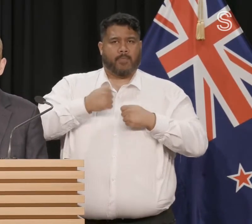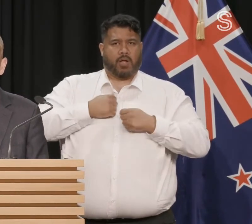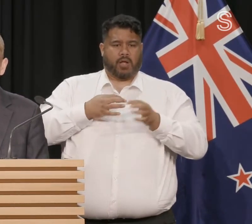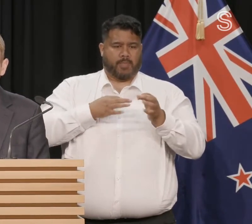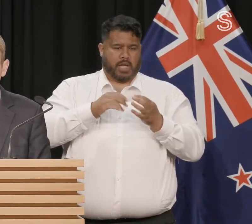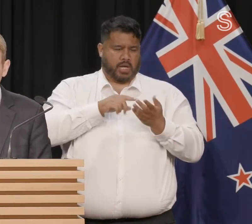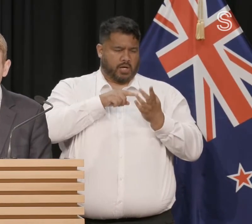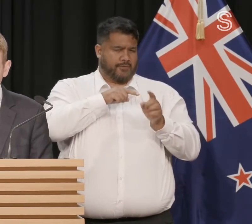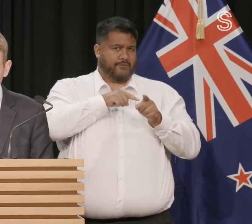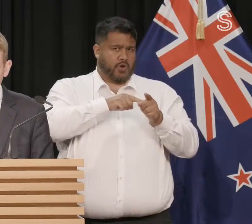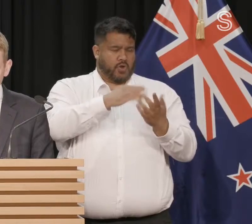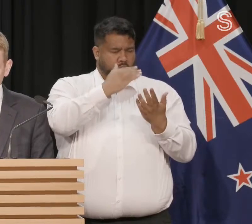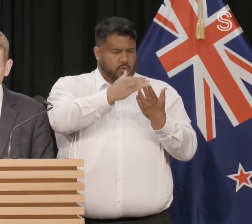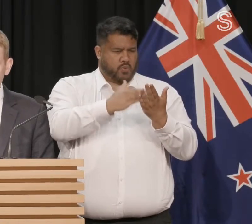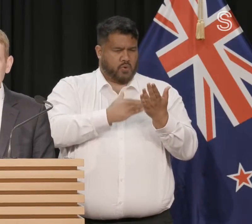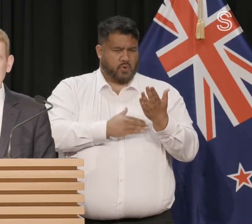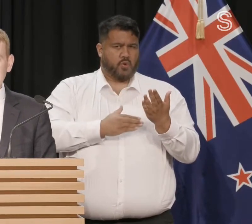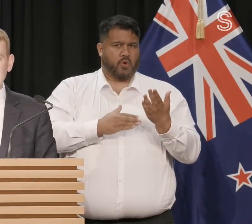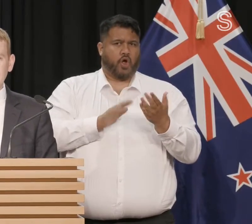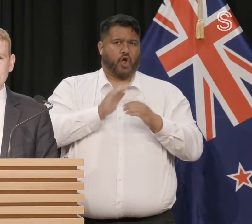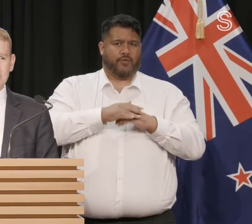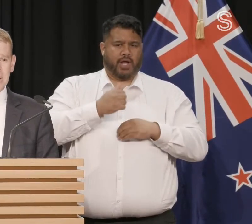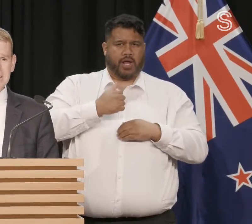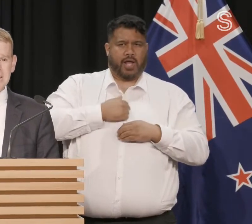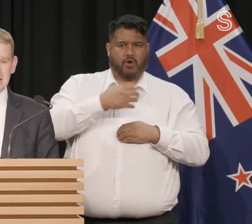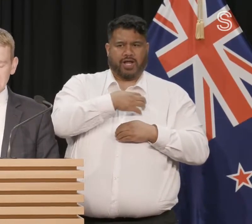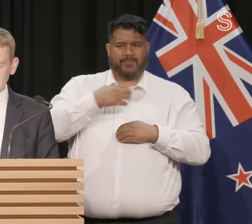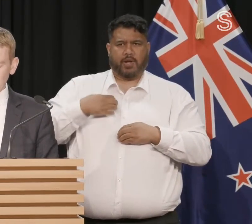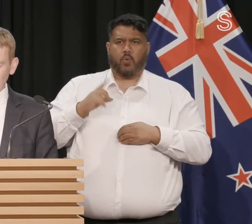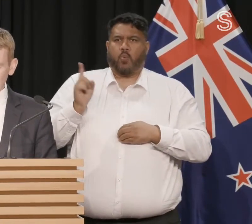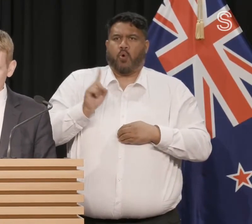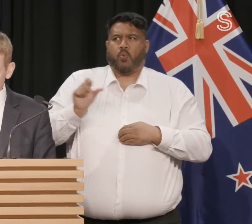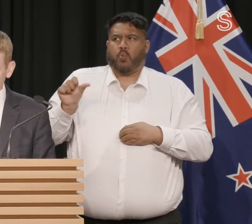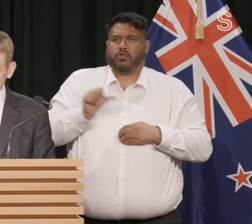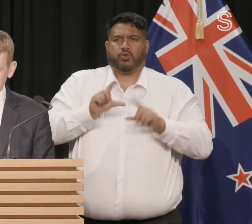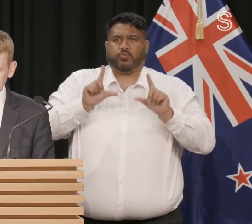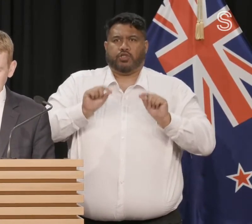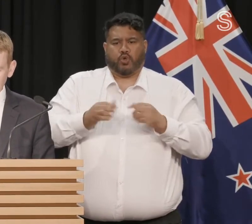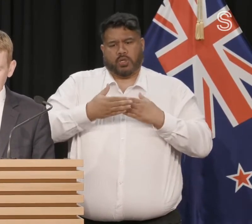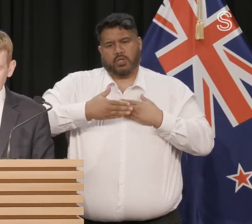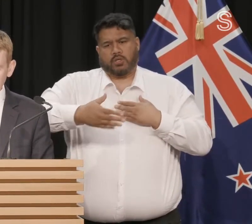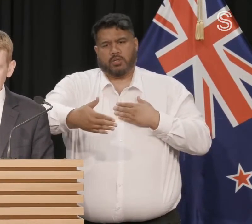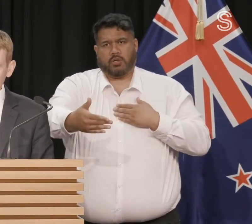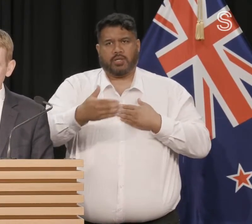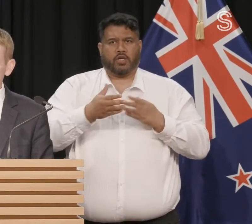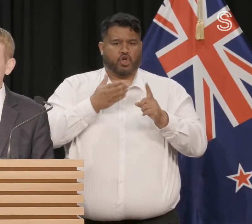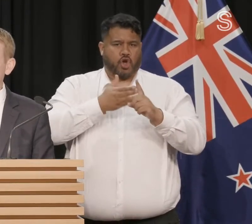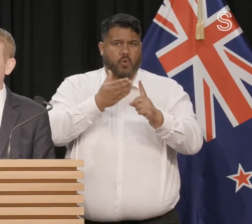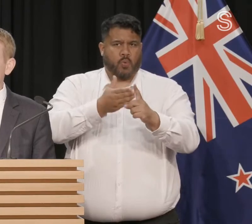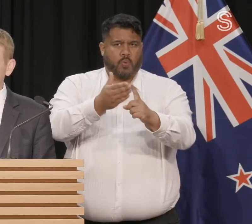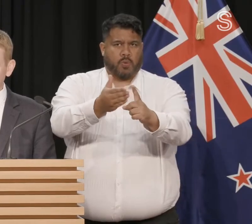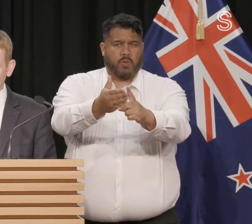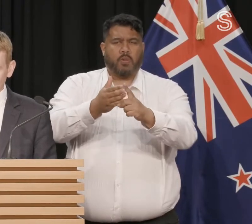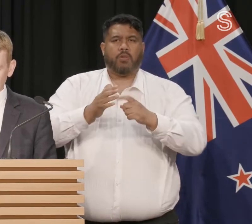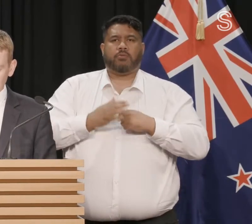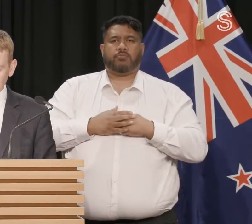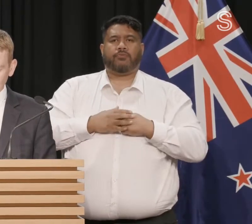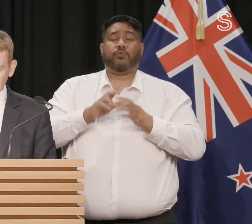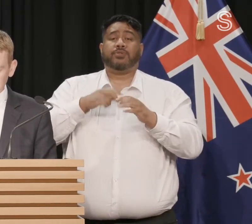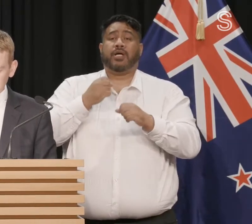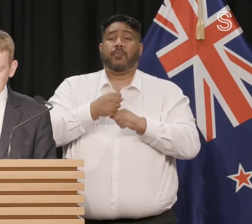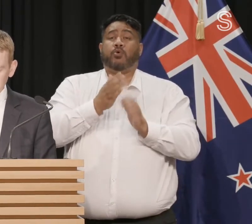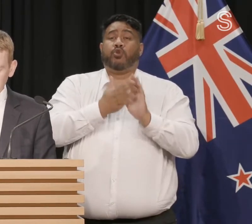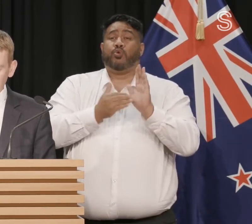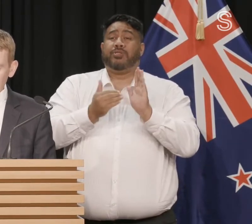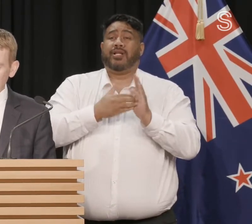government. I've balanced the need for stability with renewal. New Zealanders want to see the government getting on with the